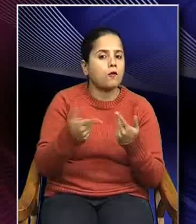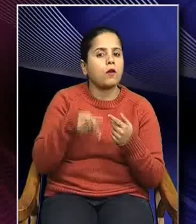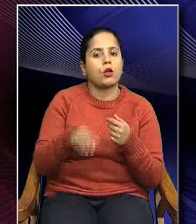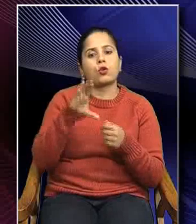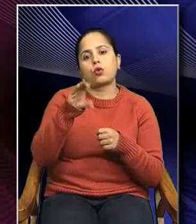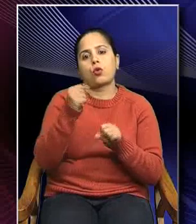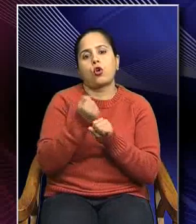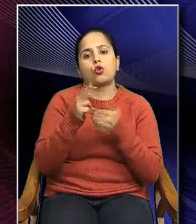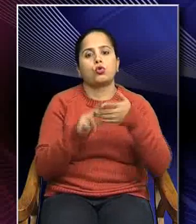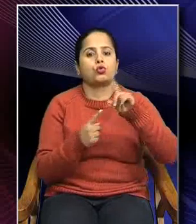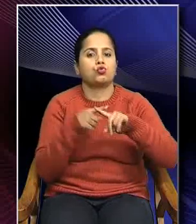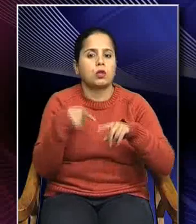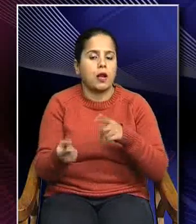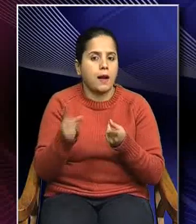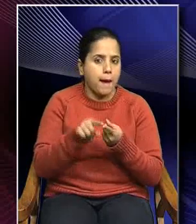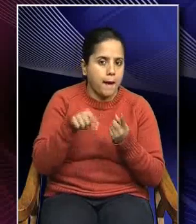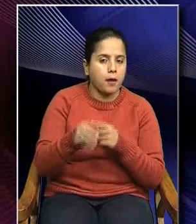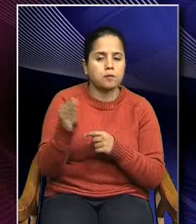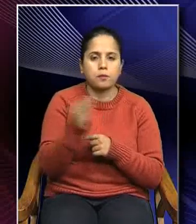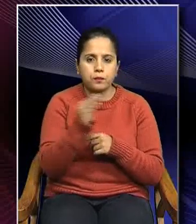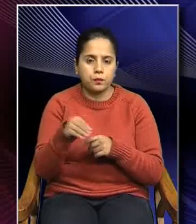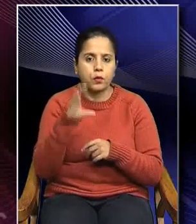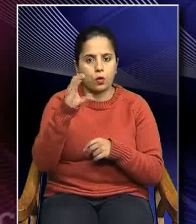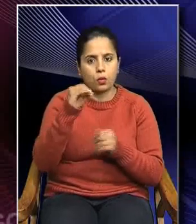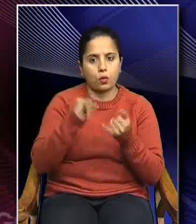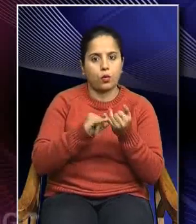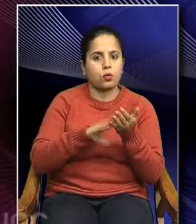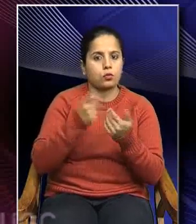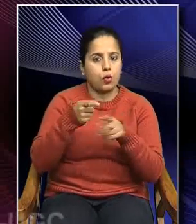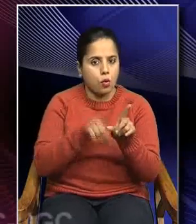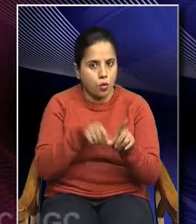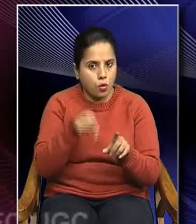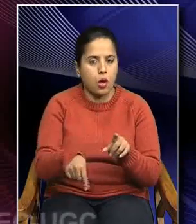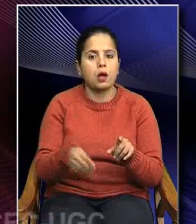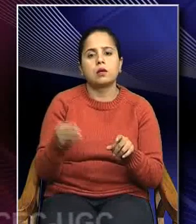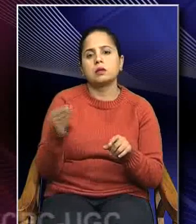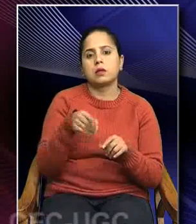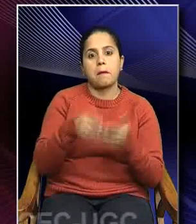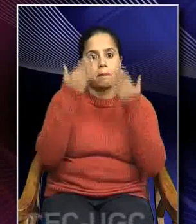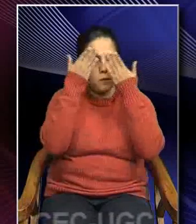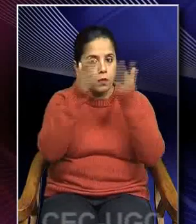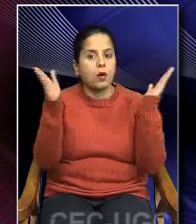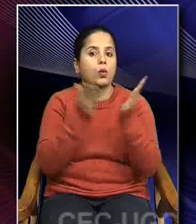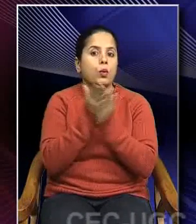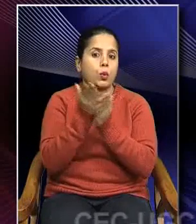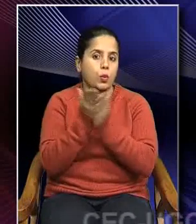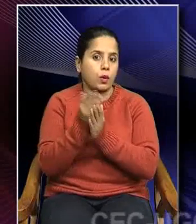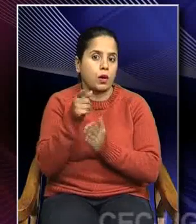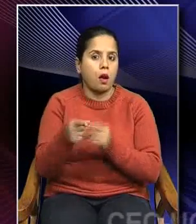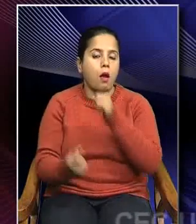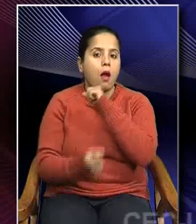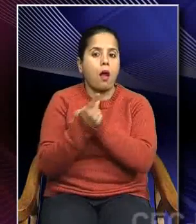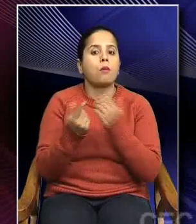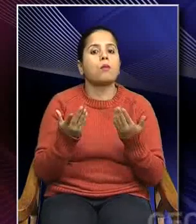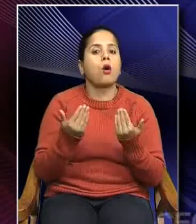of a particular cosmology in a very broad way could have emerged that